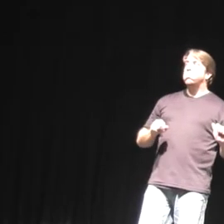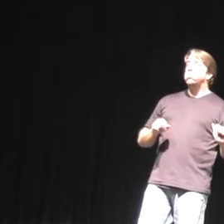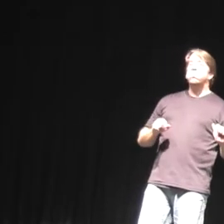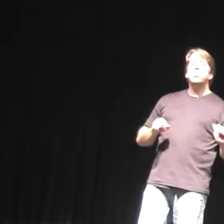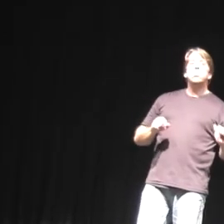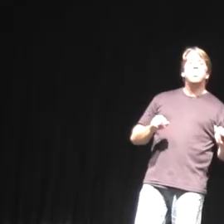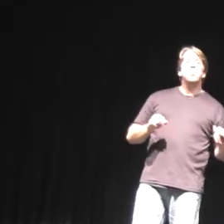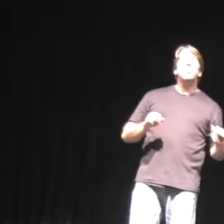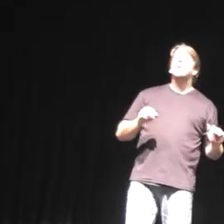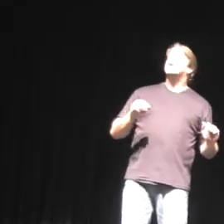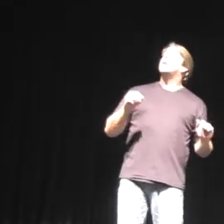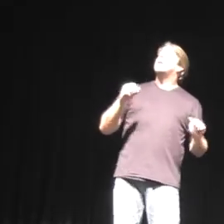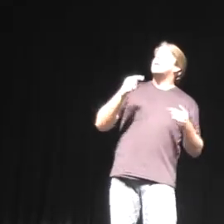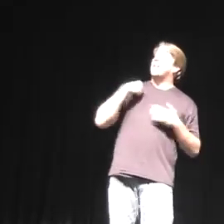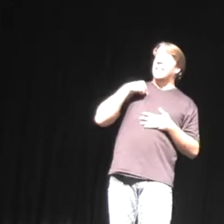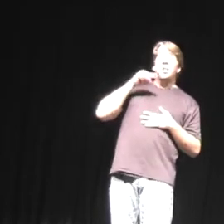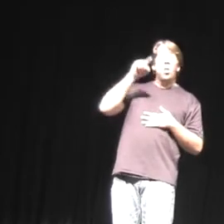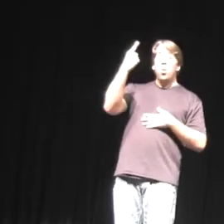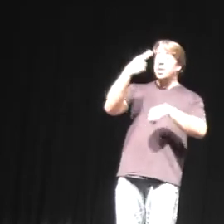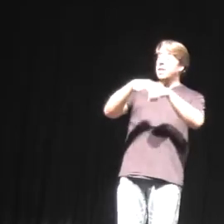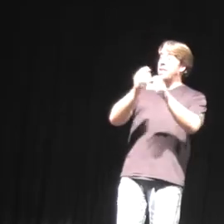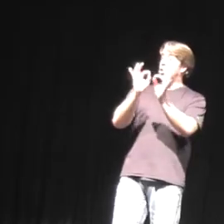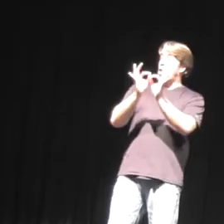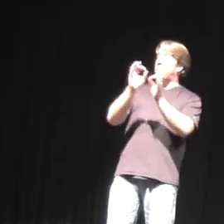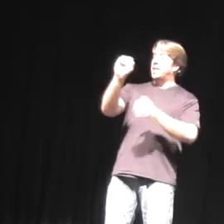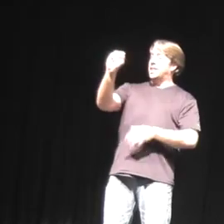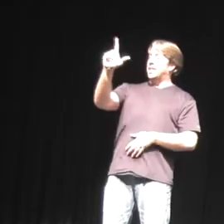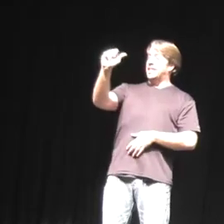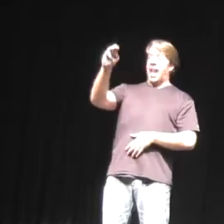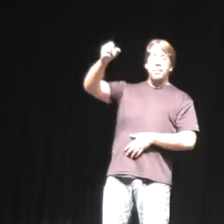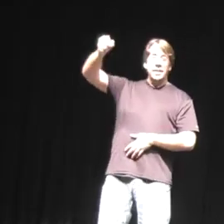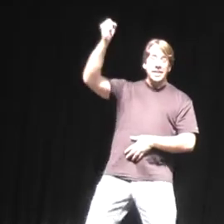They threw me in to interpret a slam poetry meeting.